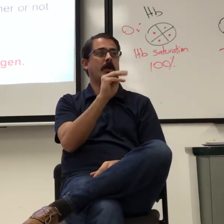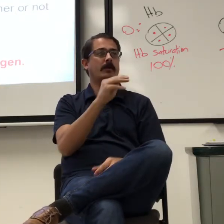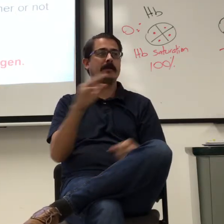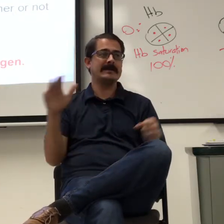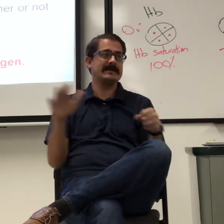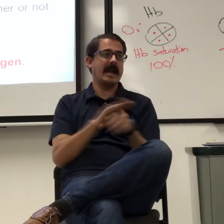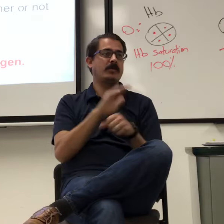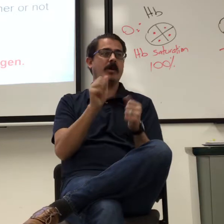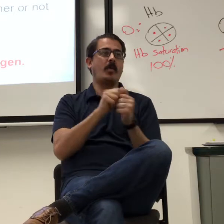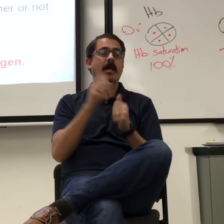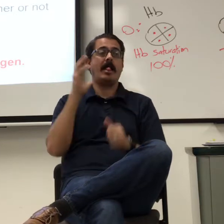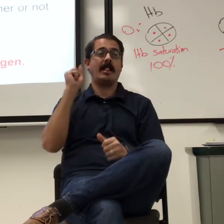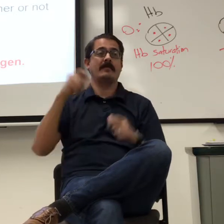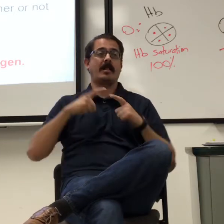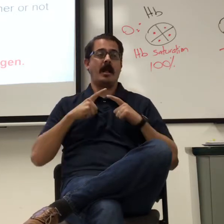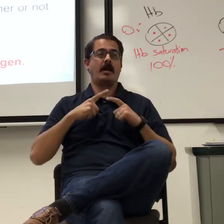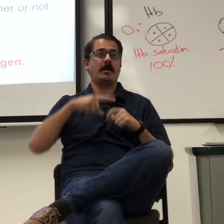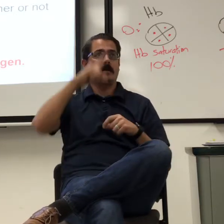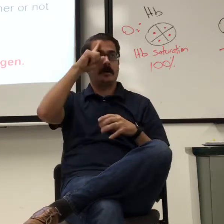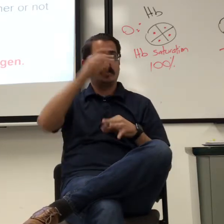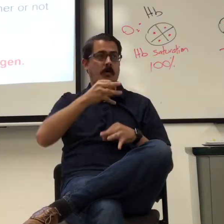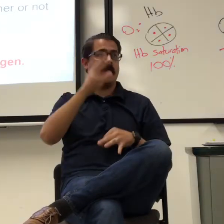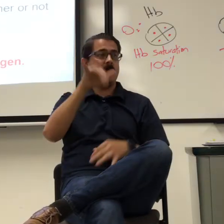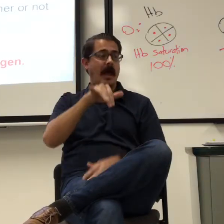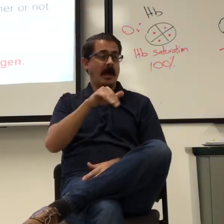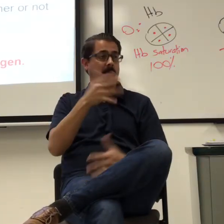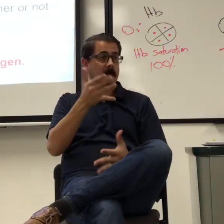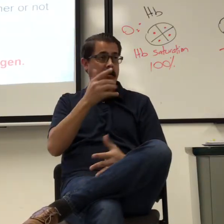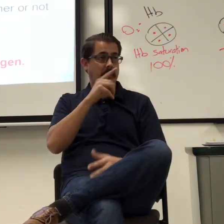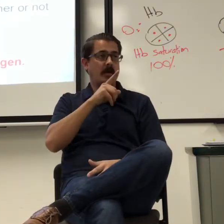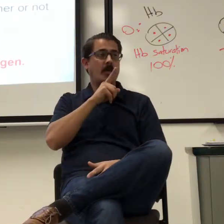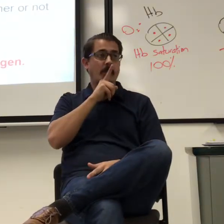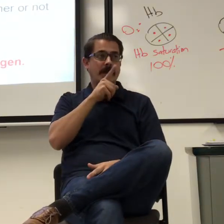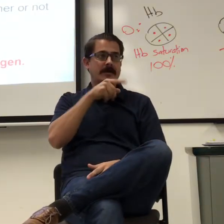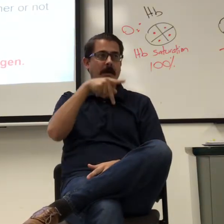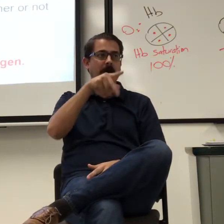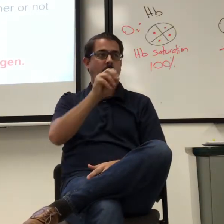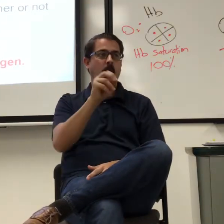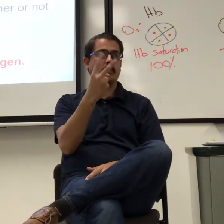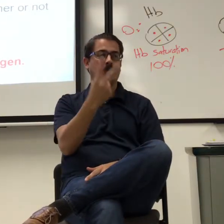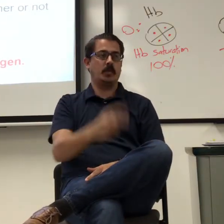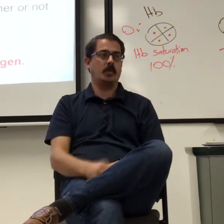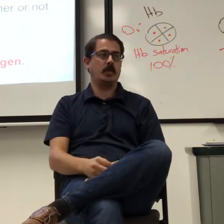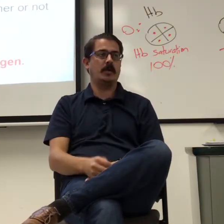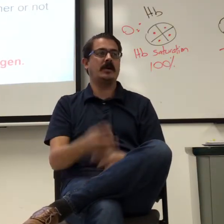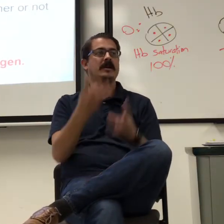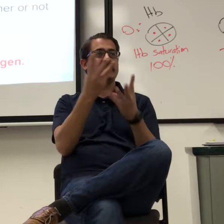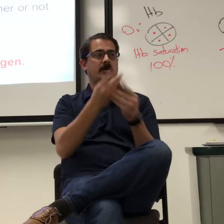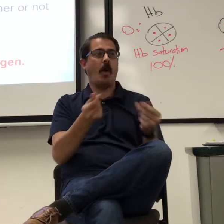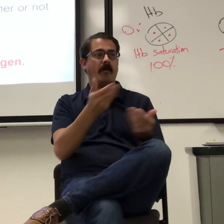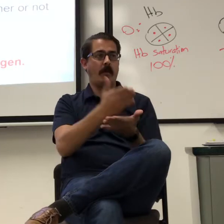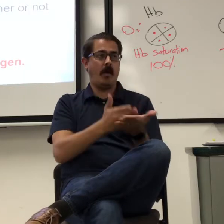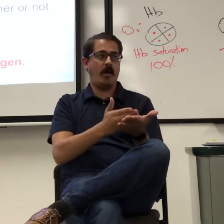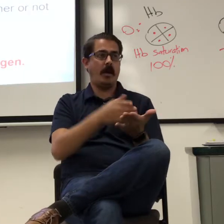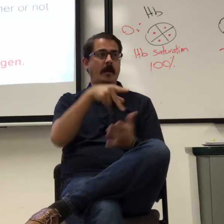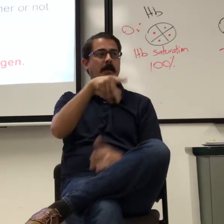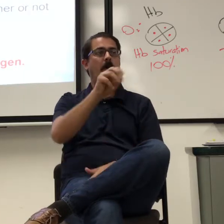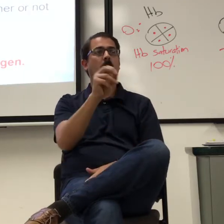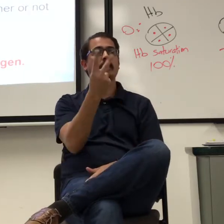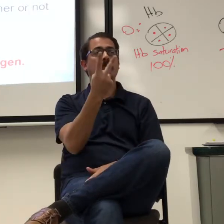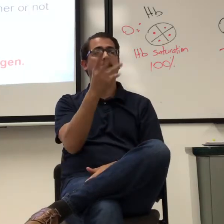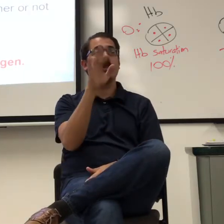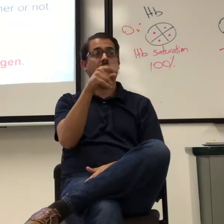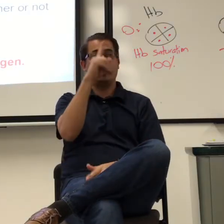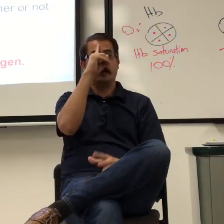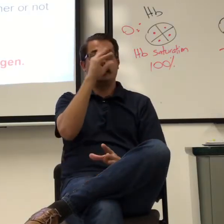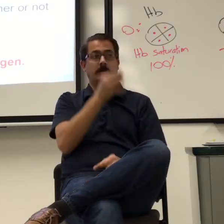lung. But what determines that? It actually is the PO2, the dissolved part. The PO2